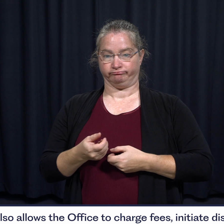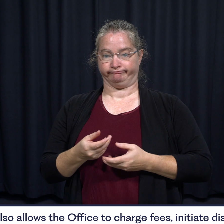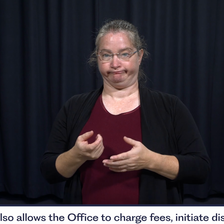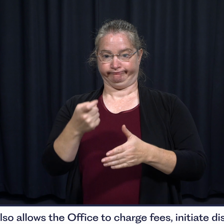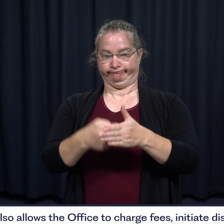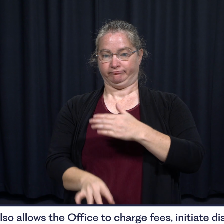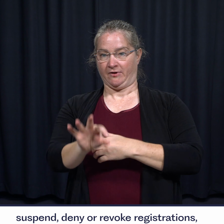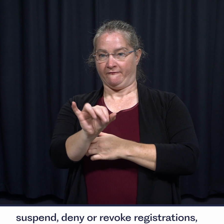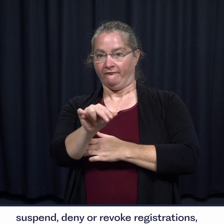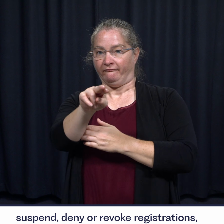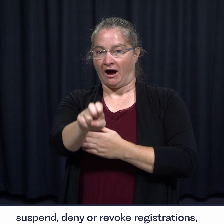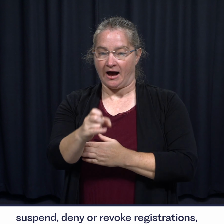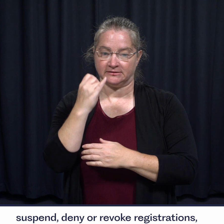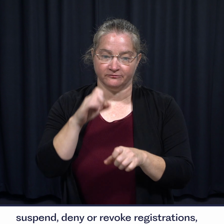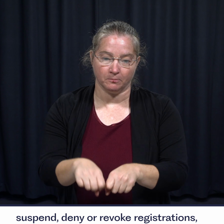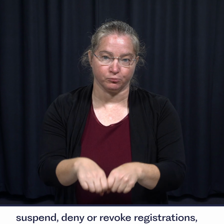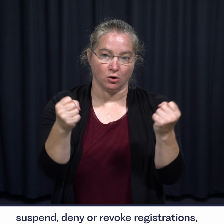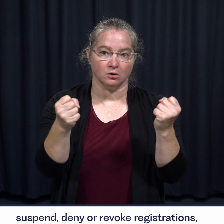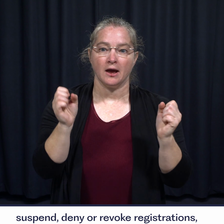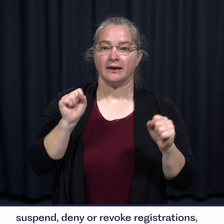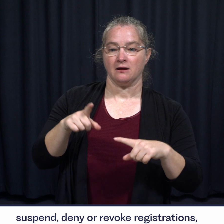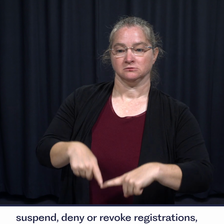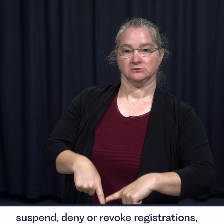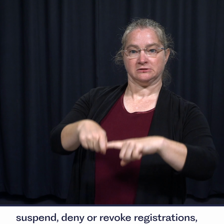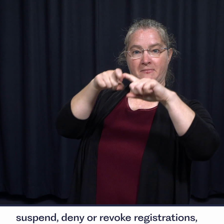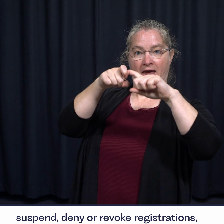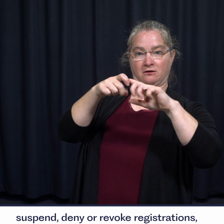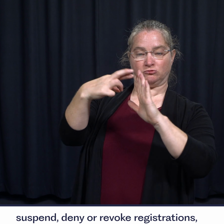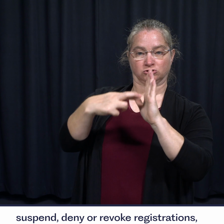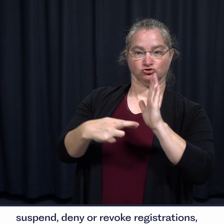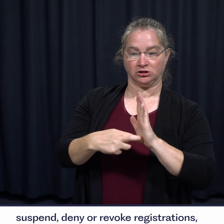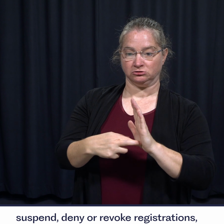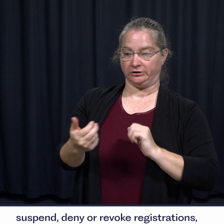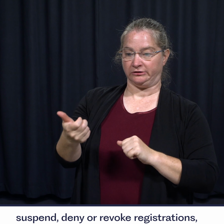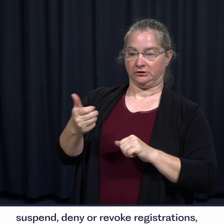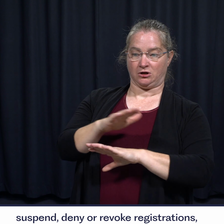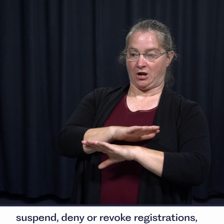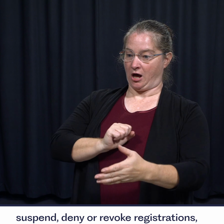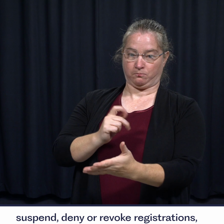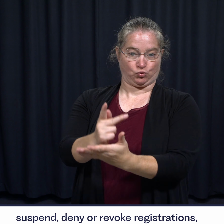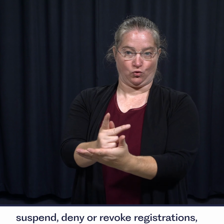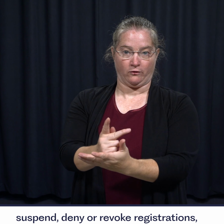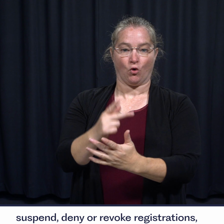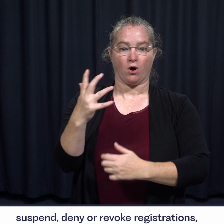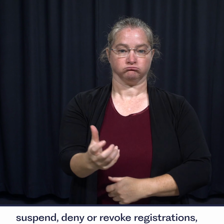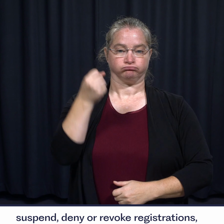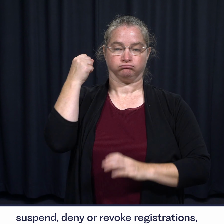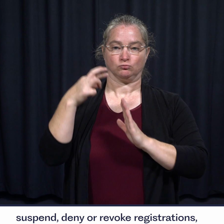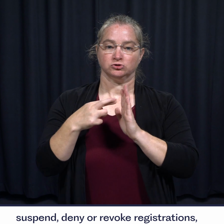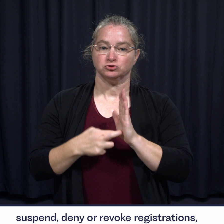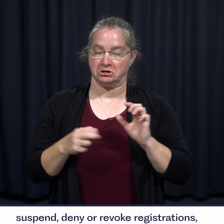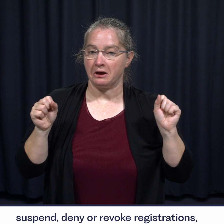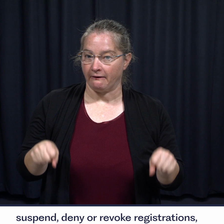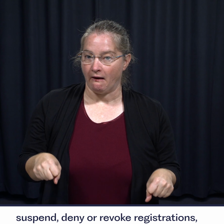violations, suspend, deny, or revoke registrations, and hold hearings concerning alleged